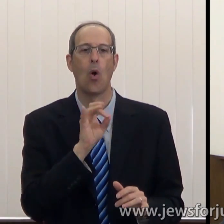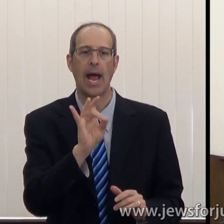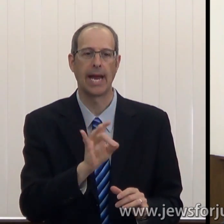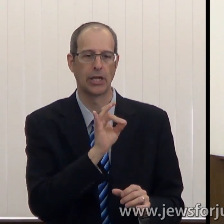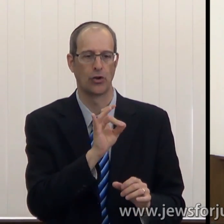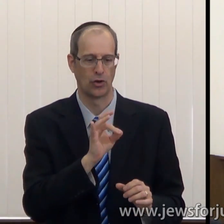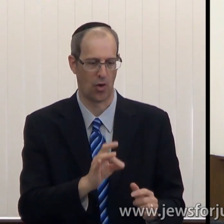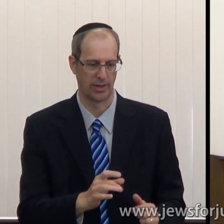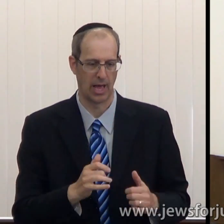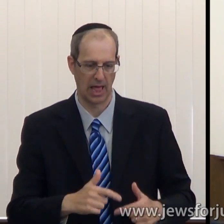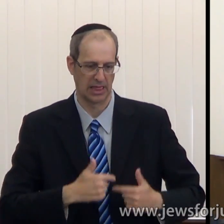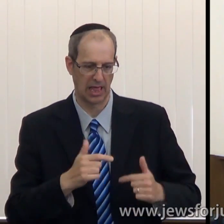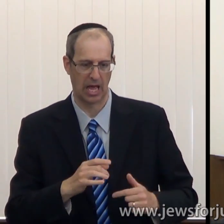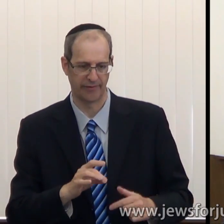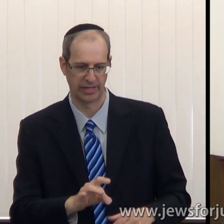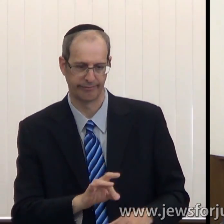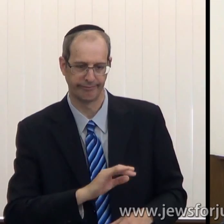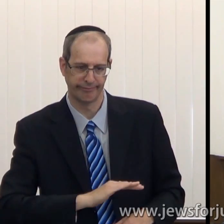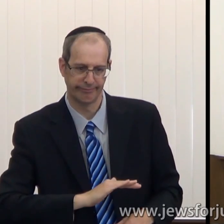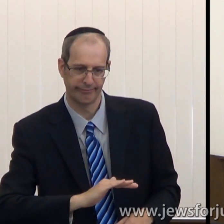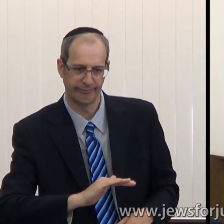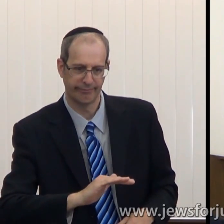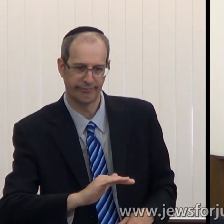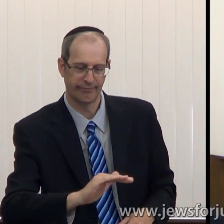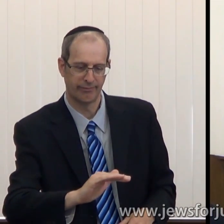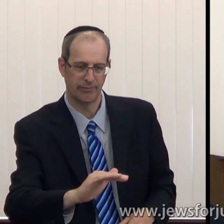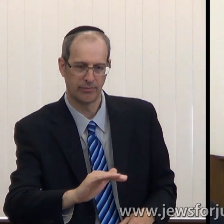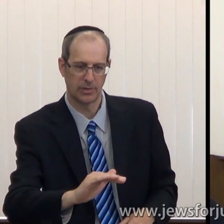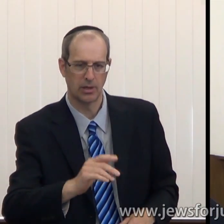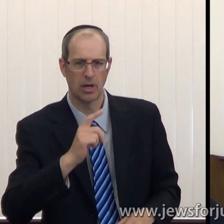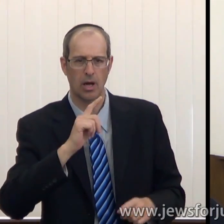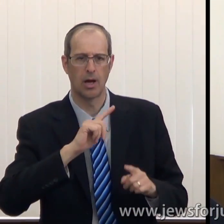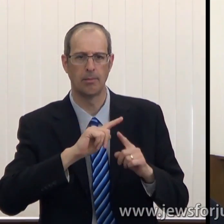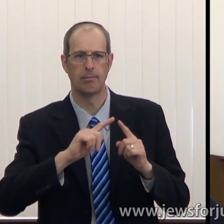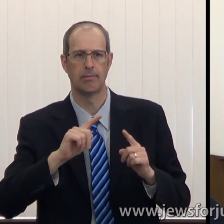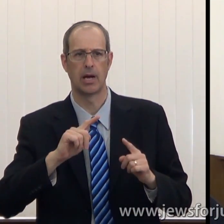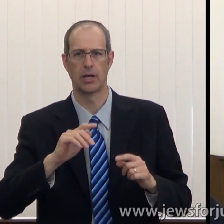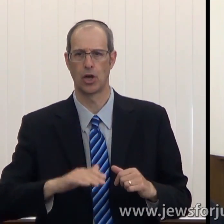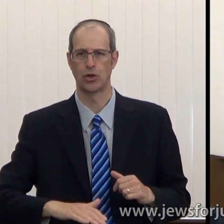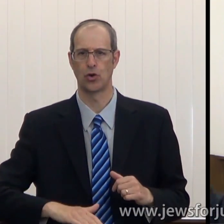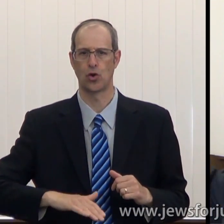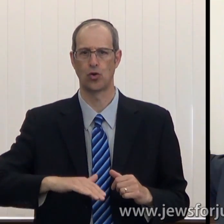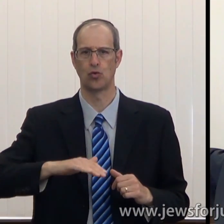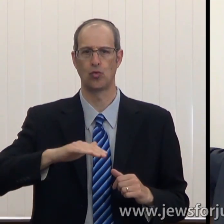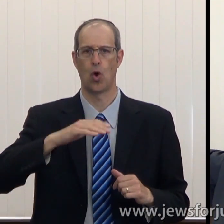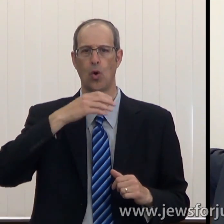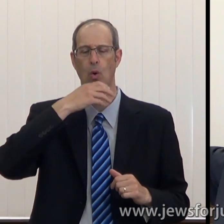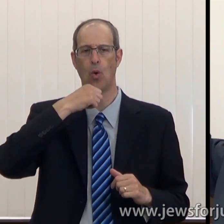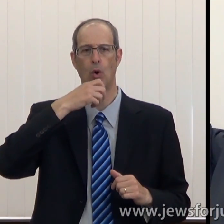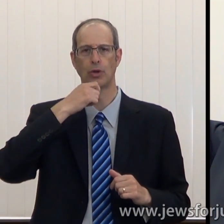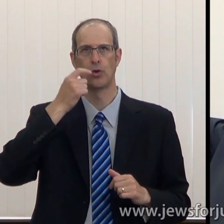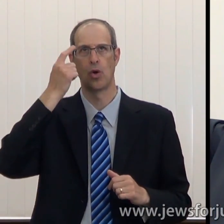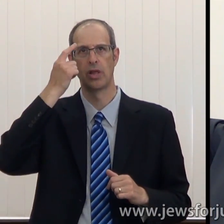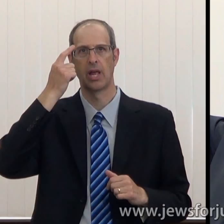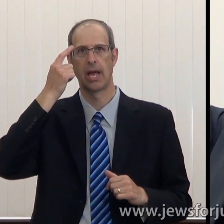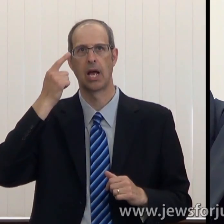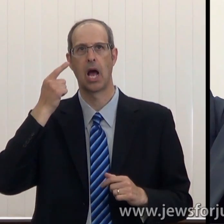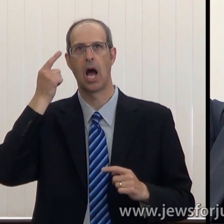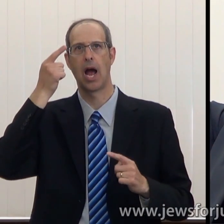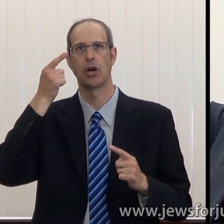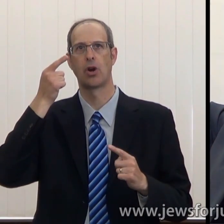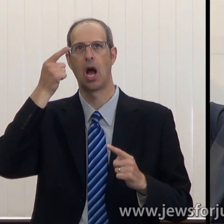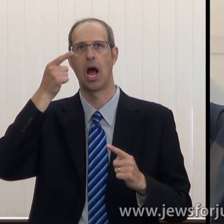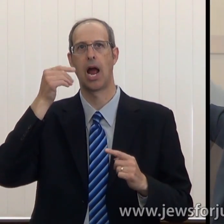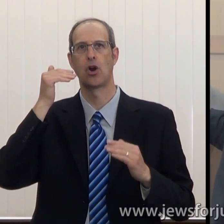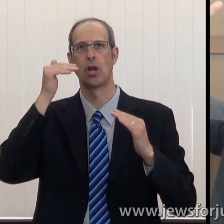life. Hopefully, as you get older, you learn to think about things on a higher level and a higher level and a